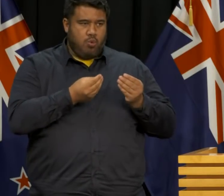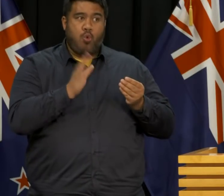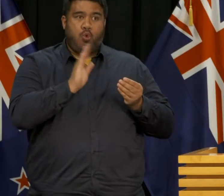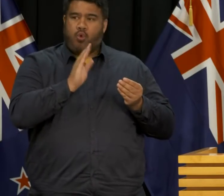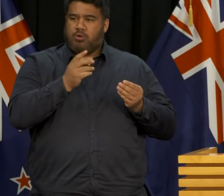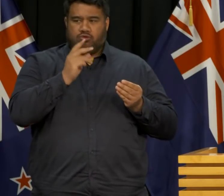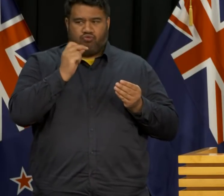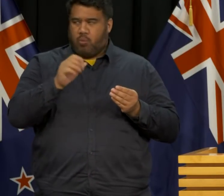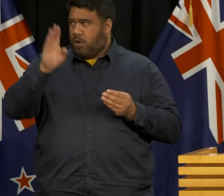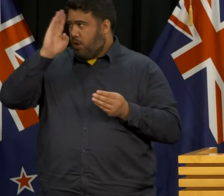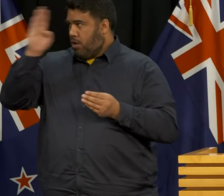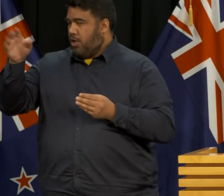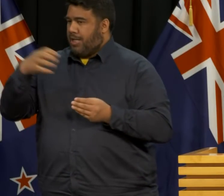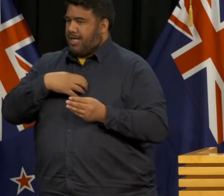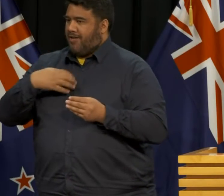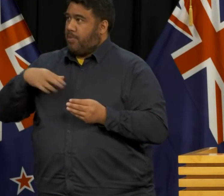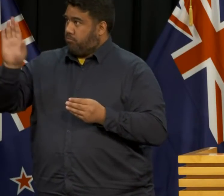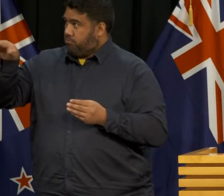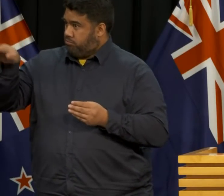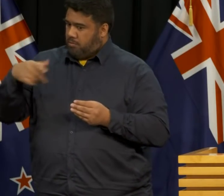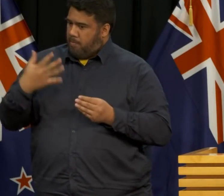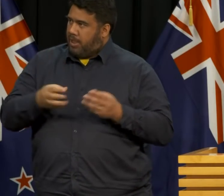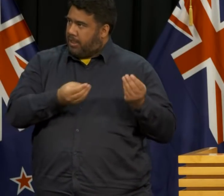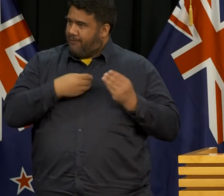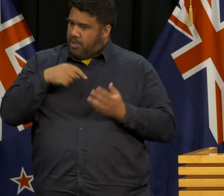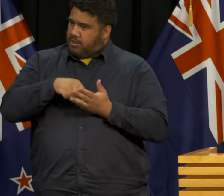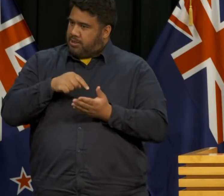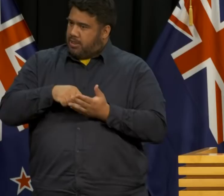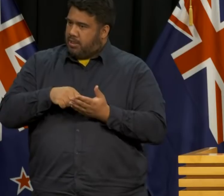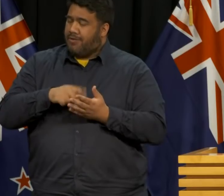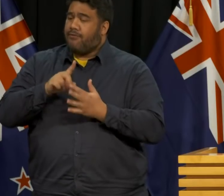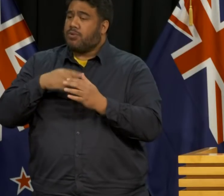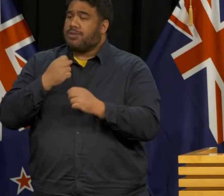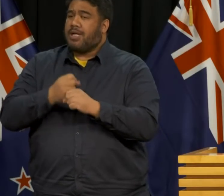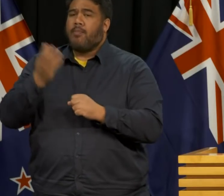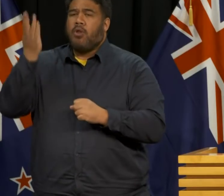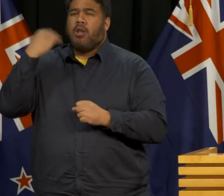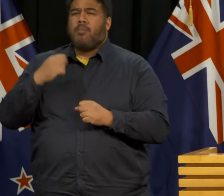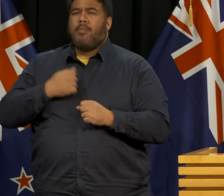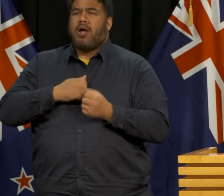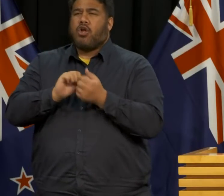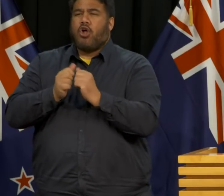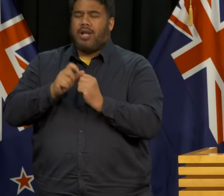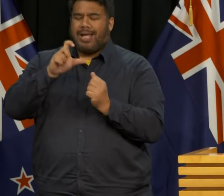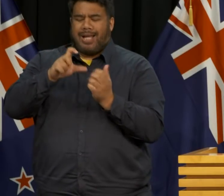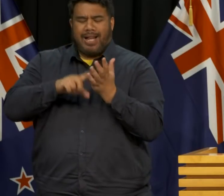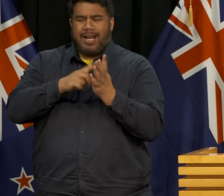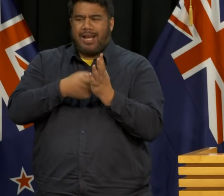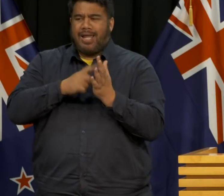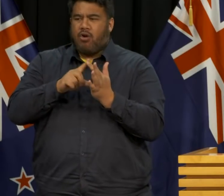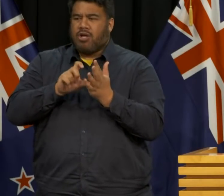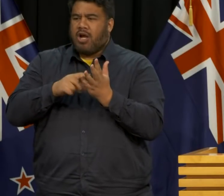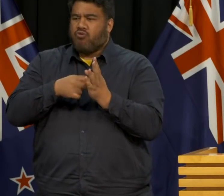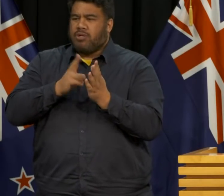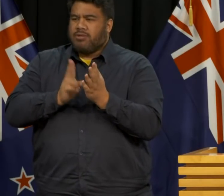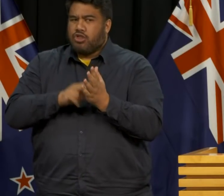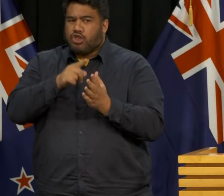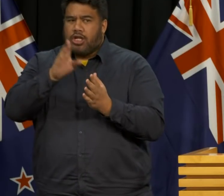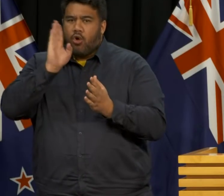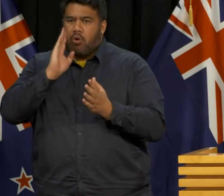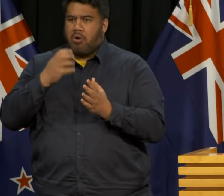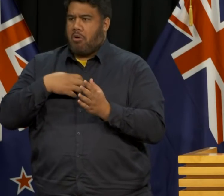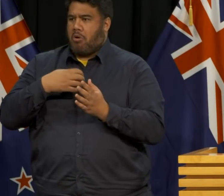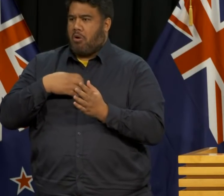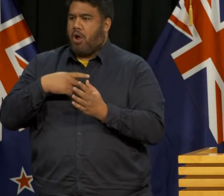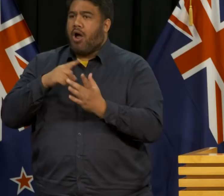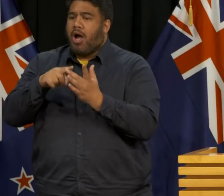any information about that to alert them to it. So my colleague Claire Curran became aware that there was a vulnerability in an IT system that